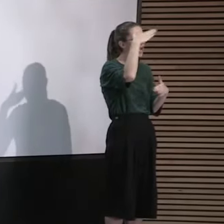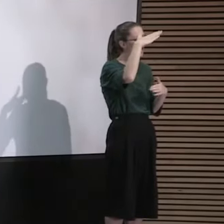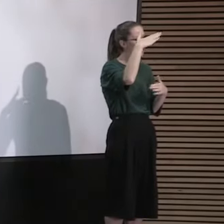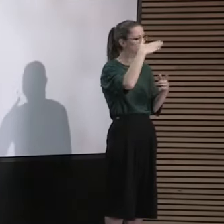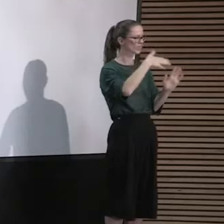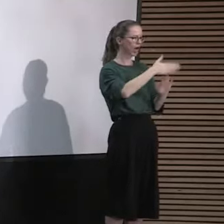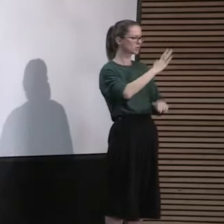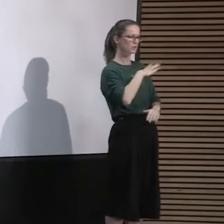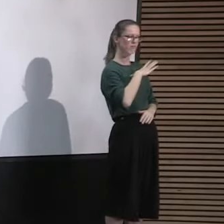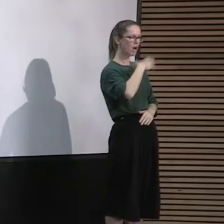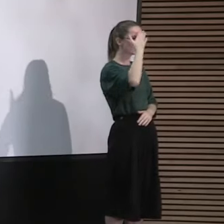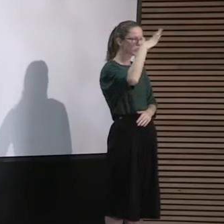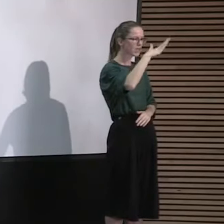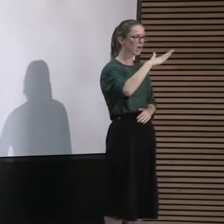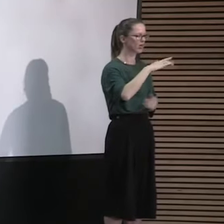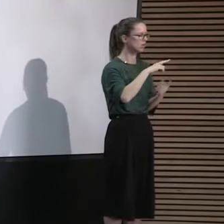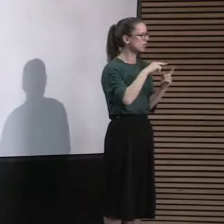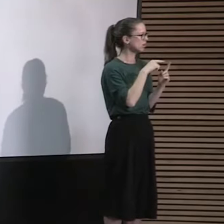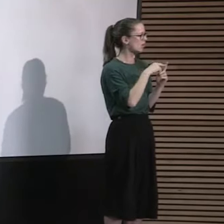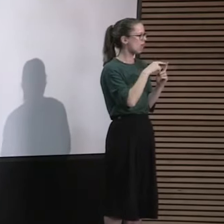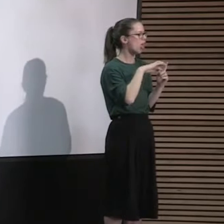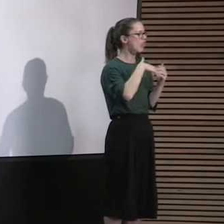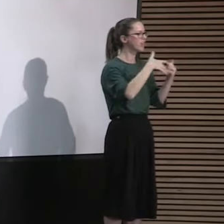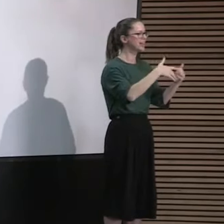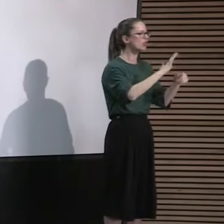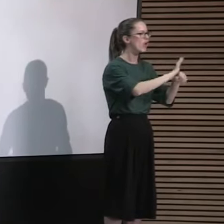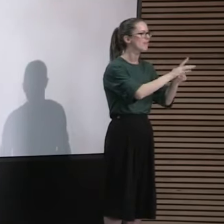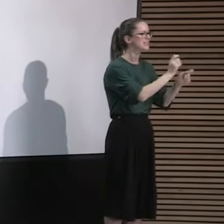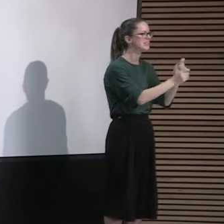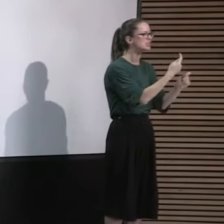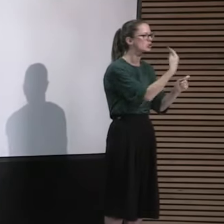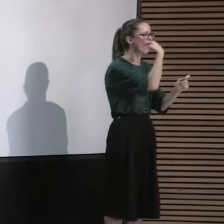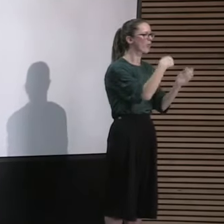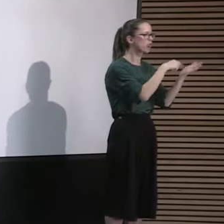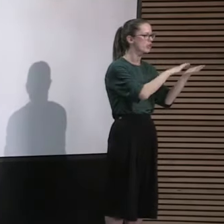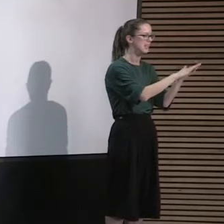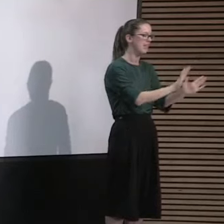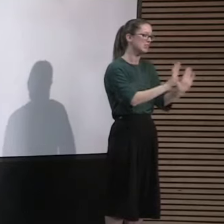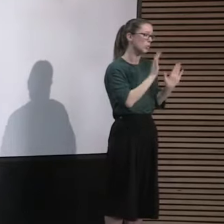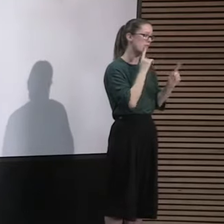parts of that. He had his test on Thursday. That's all we can tell you at this point in time.